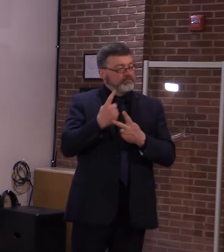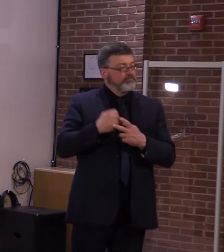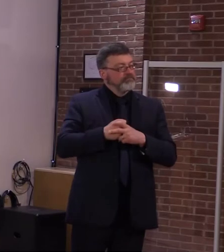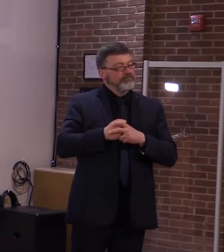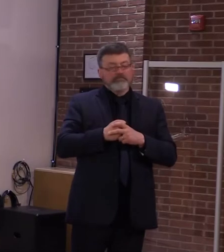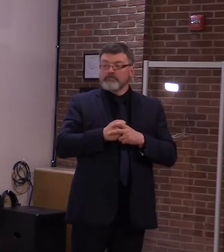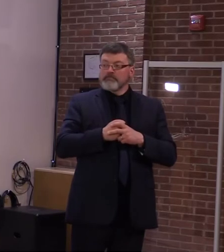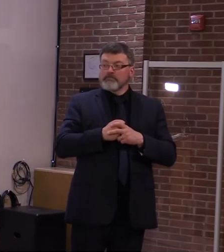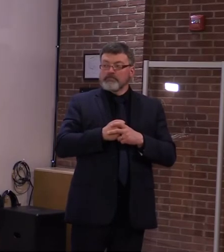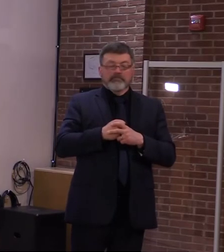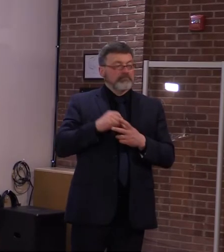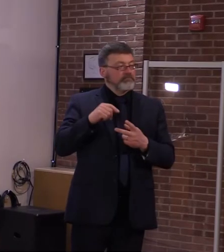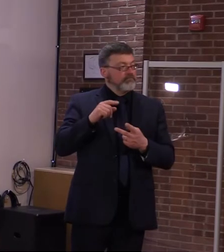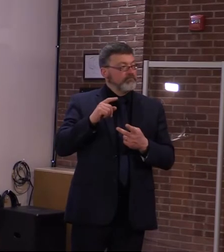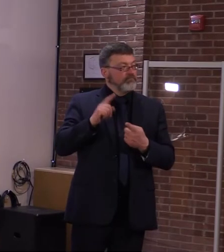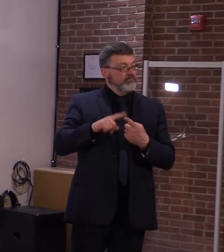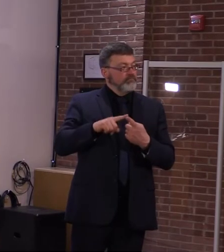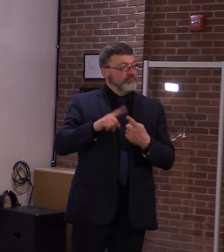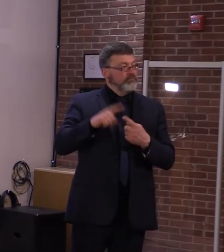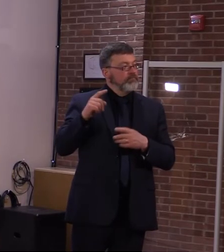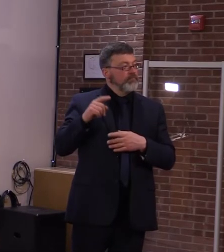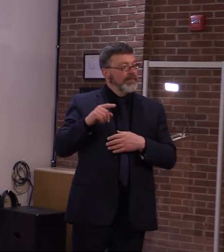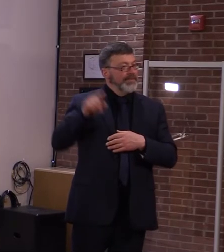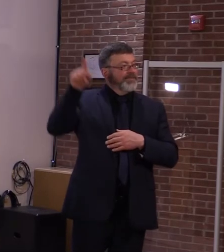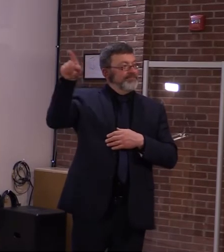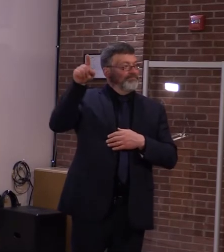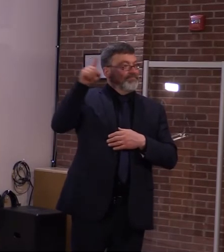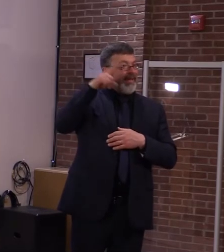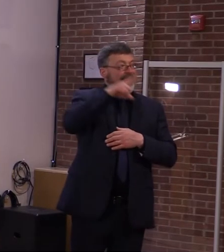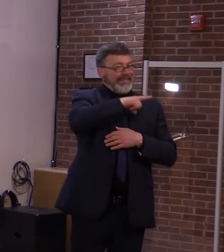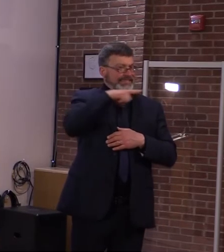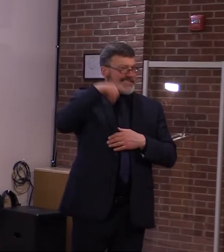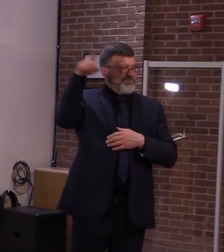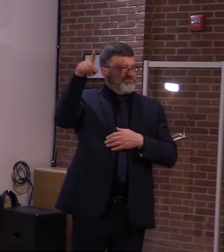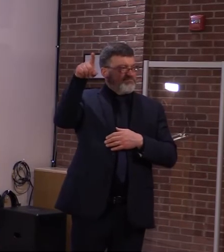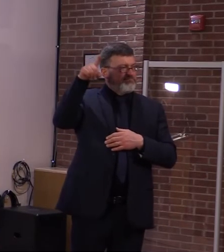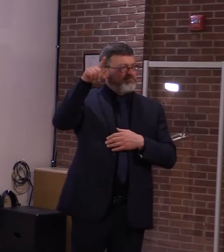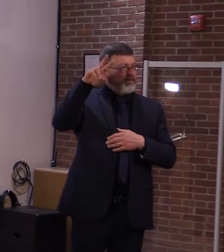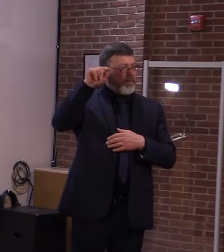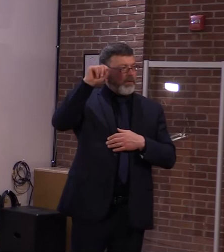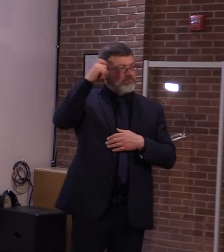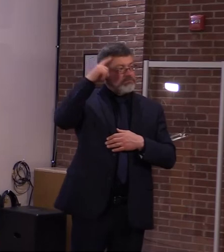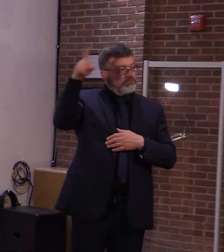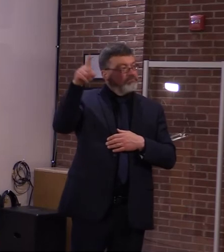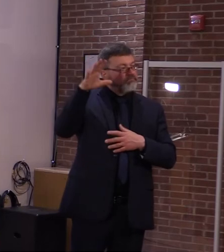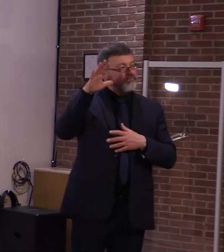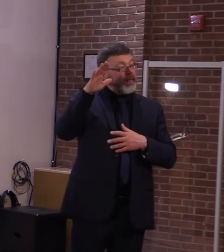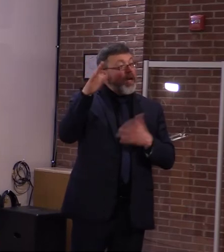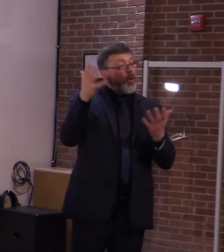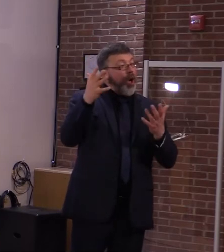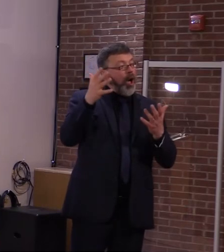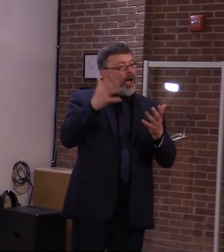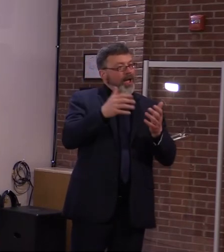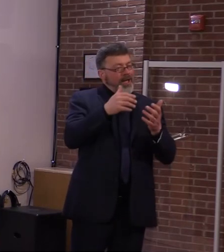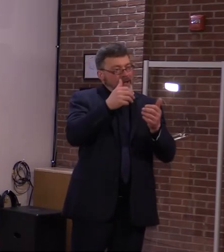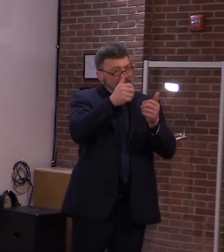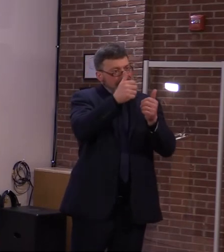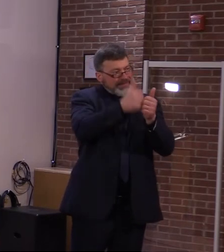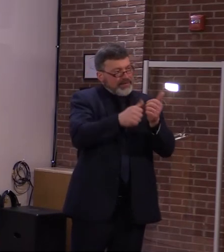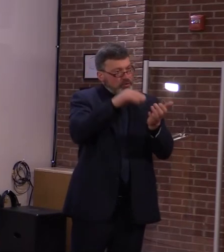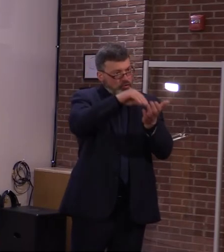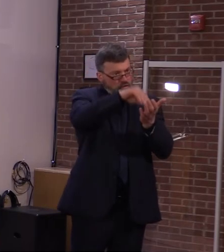school funding, and those new weights could impact proper education property taxes depending on the district. Since whatever the